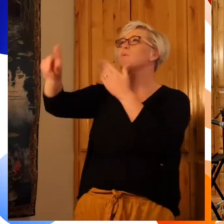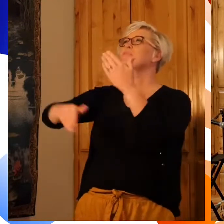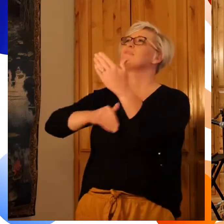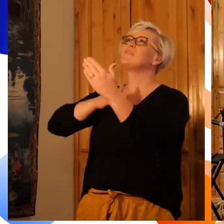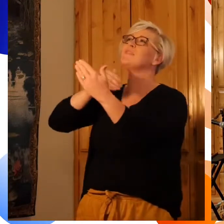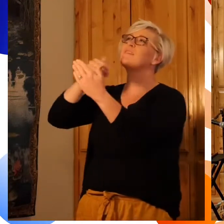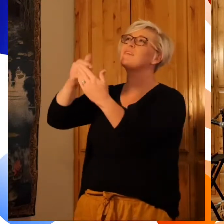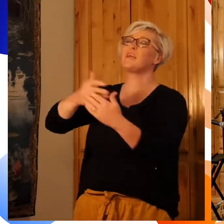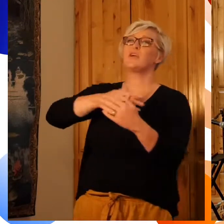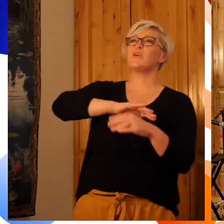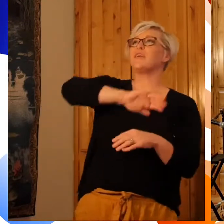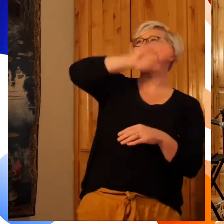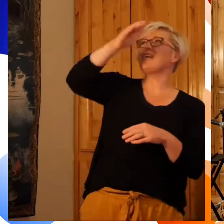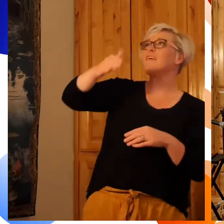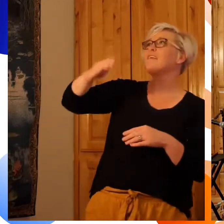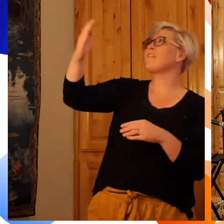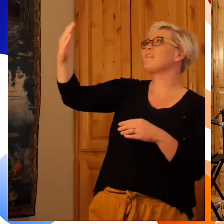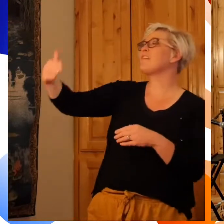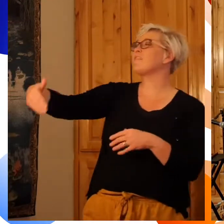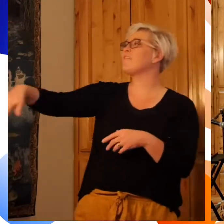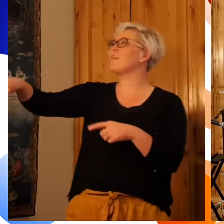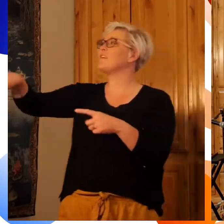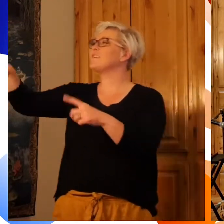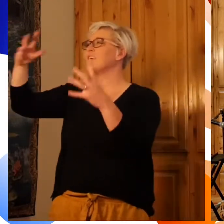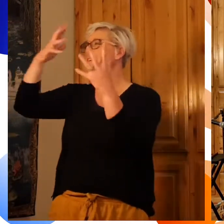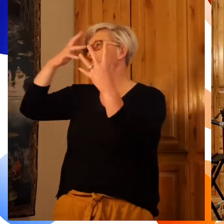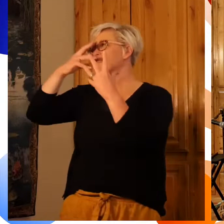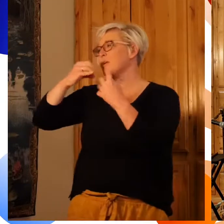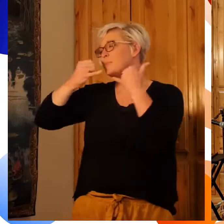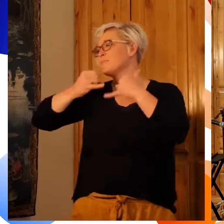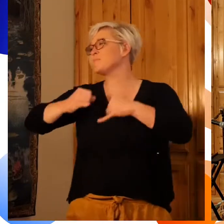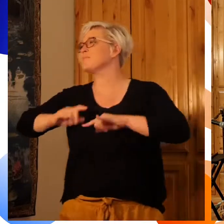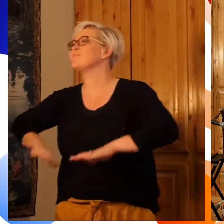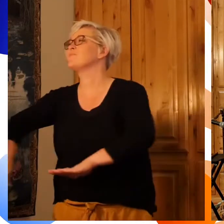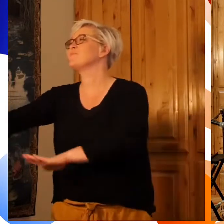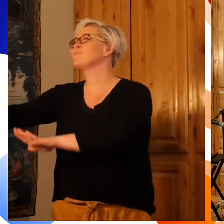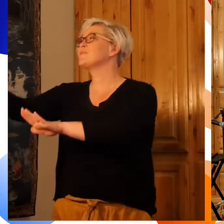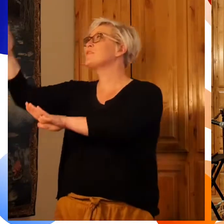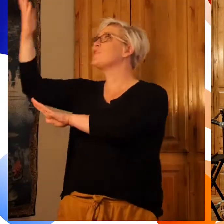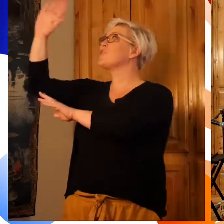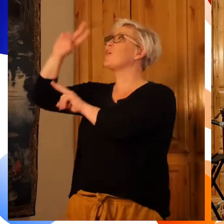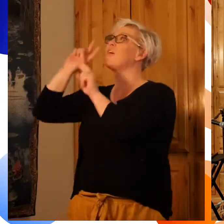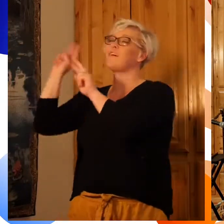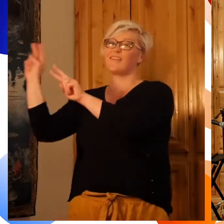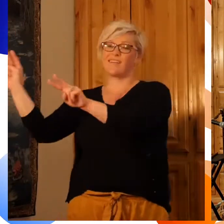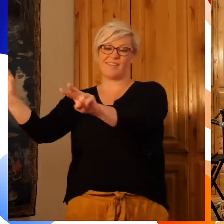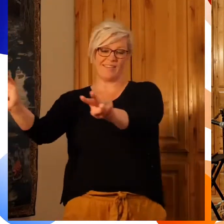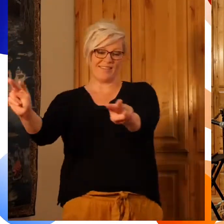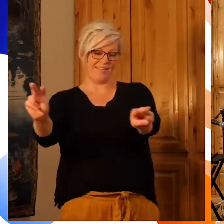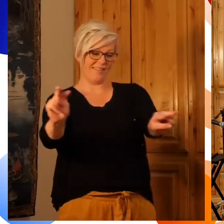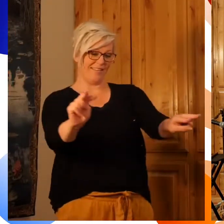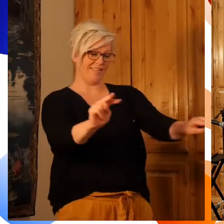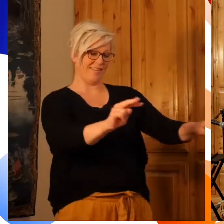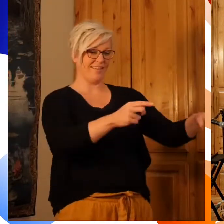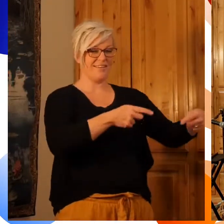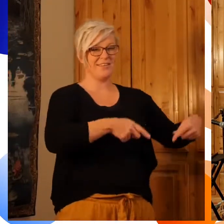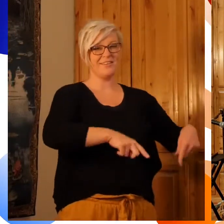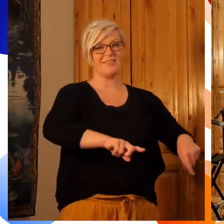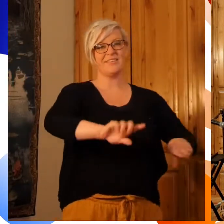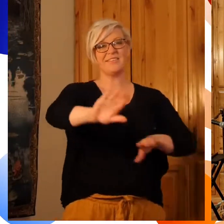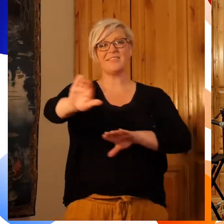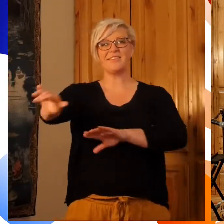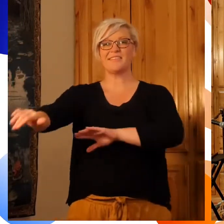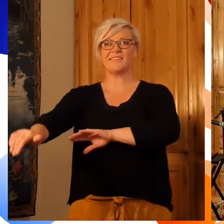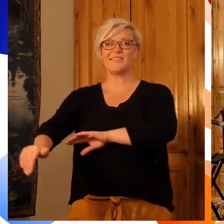slumber sleeping. God alone his watch is keeping all through the